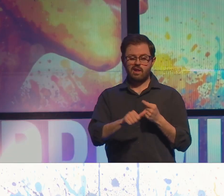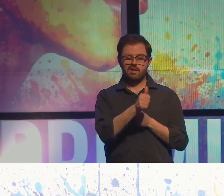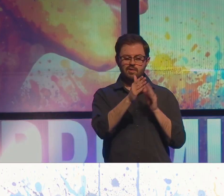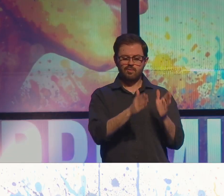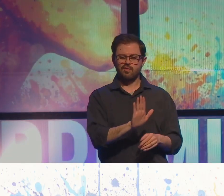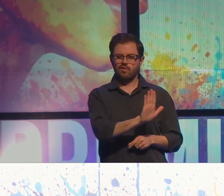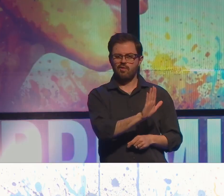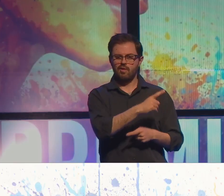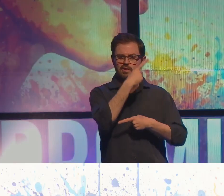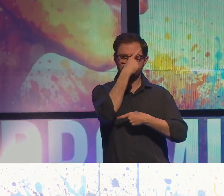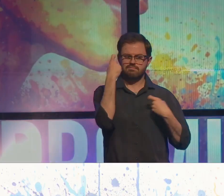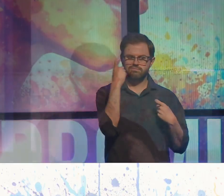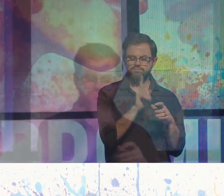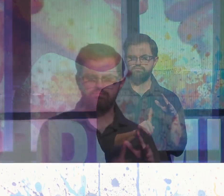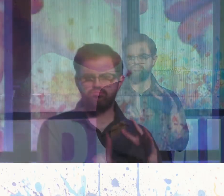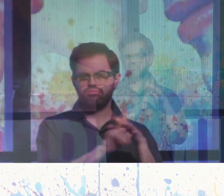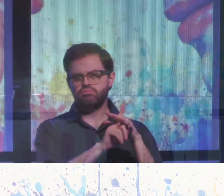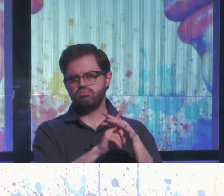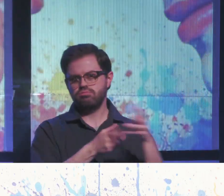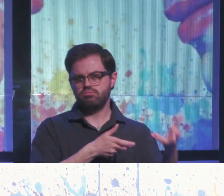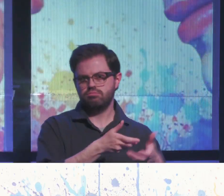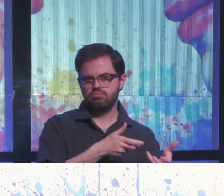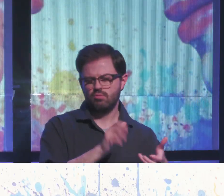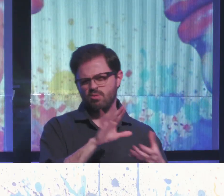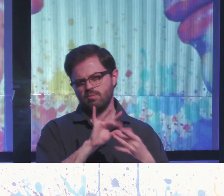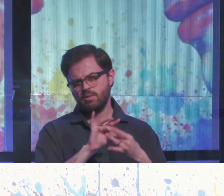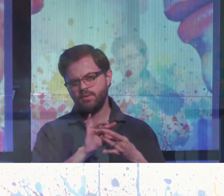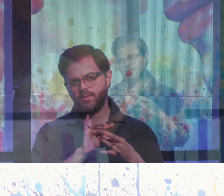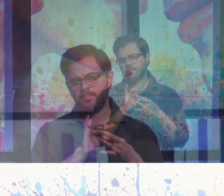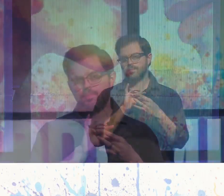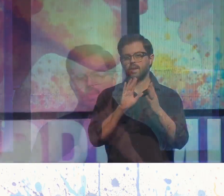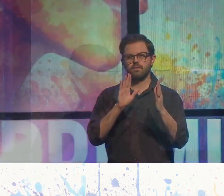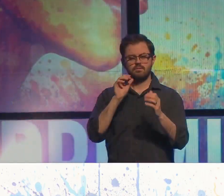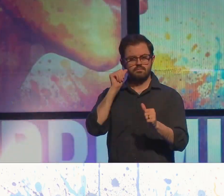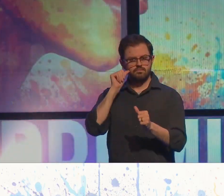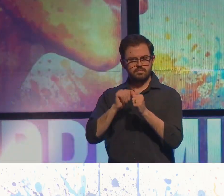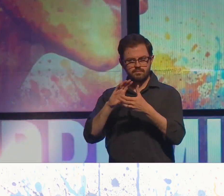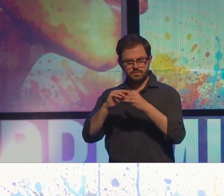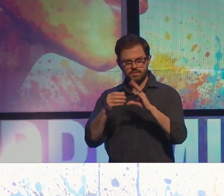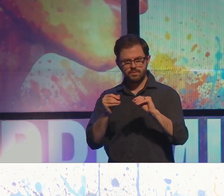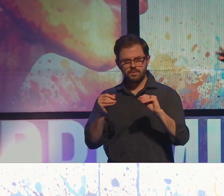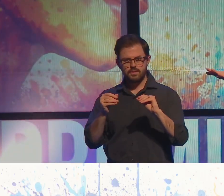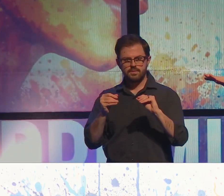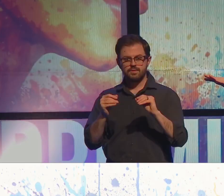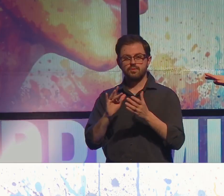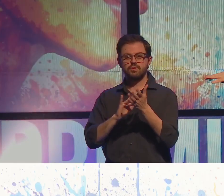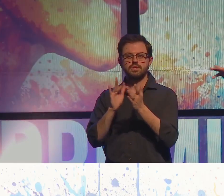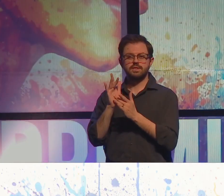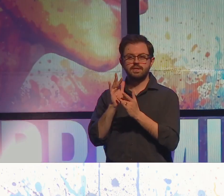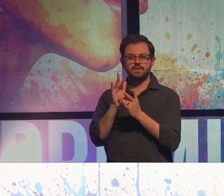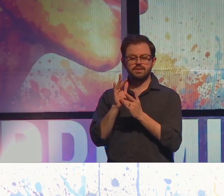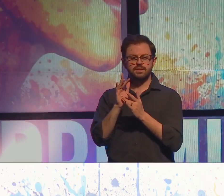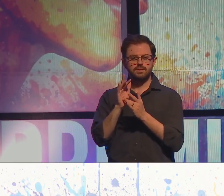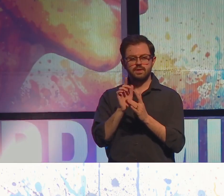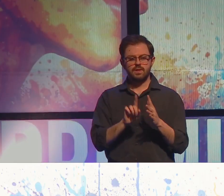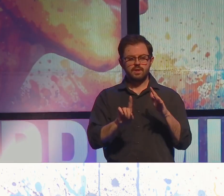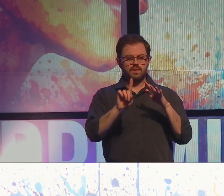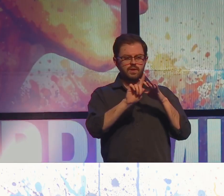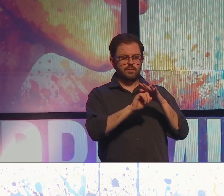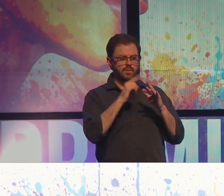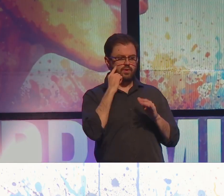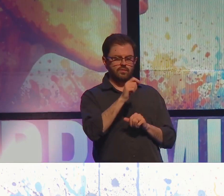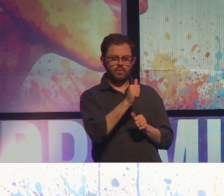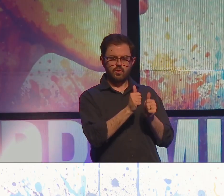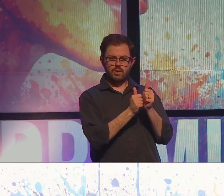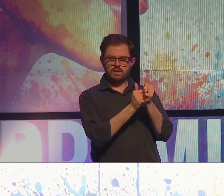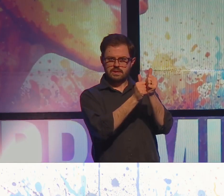an experience or in a relationship. Here's what it says. Now, you got to remember the story. Jesus appears before all the disciples except for